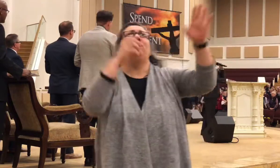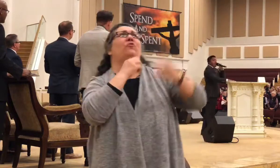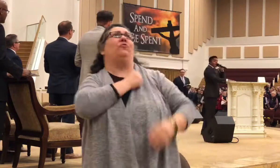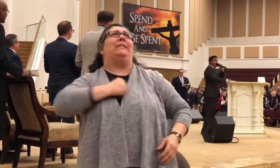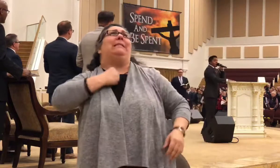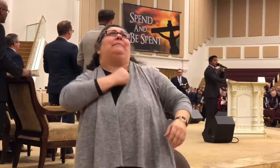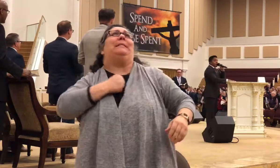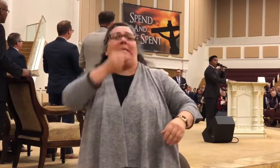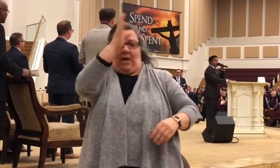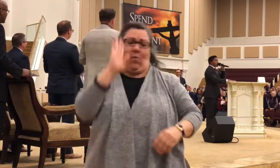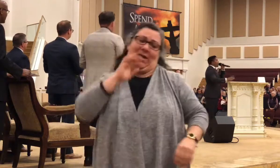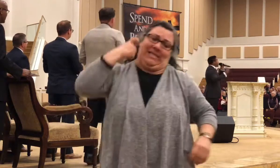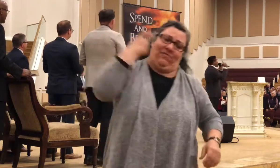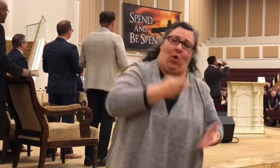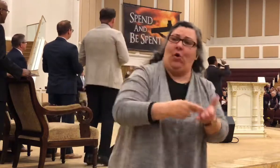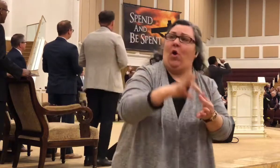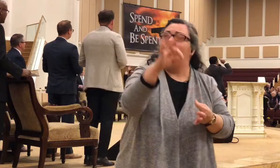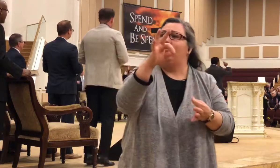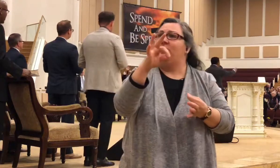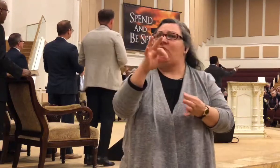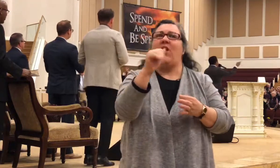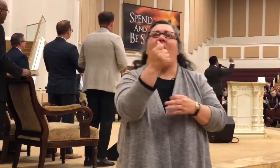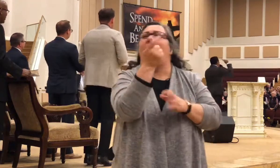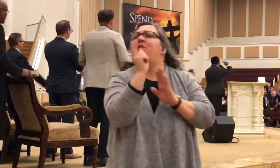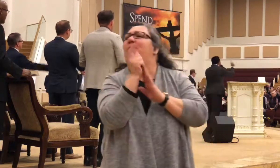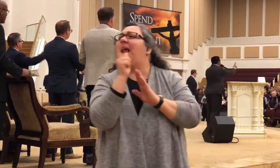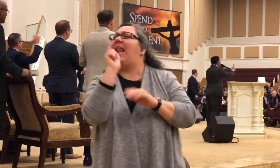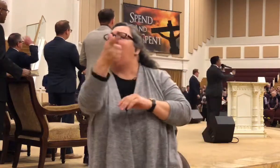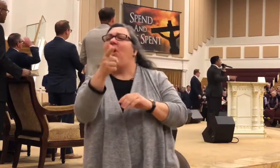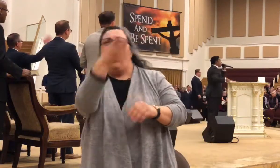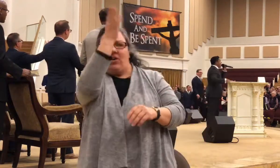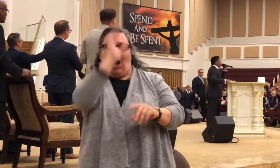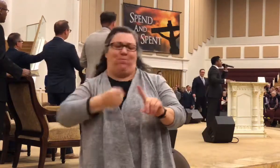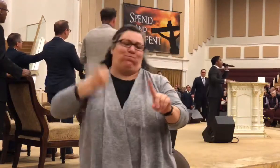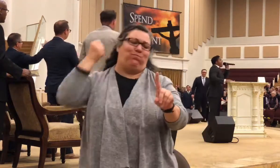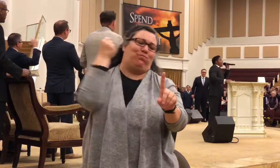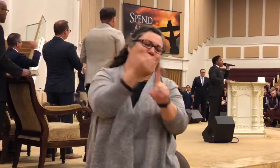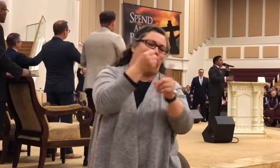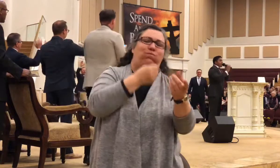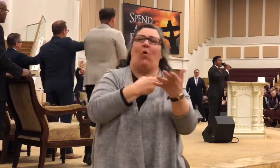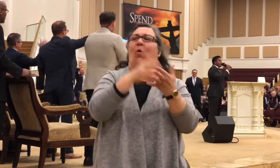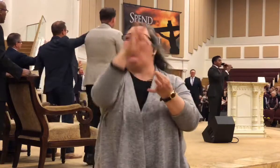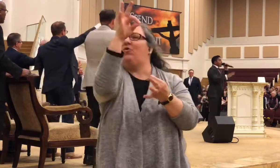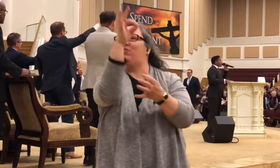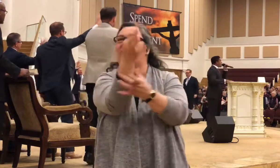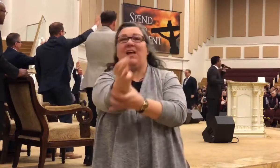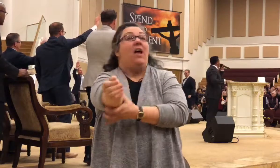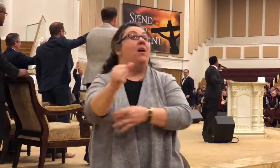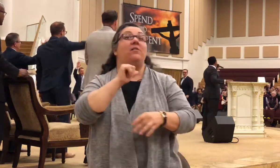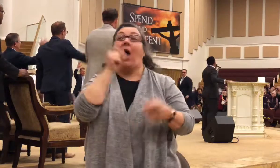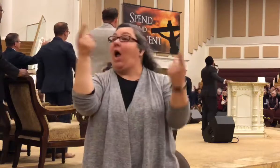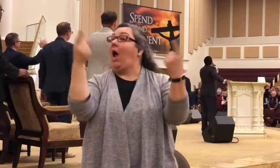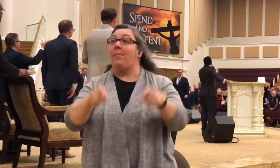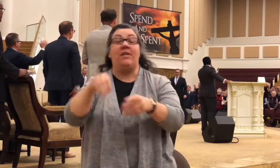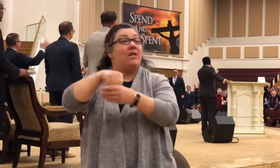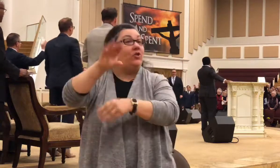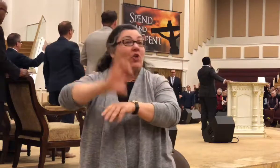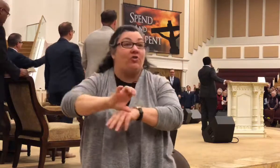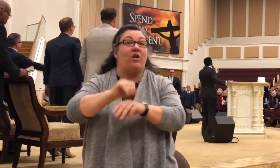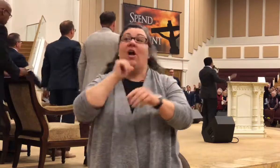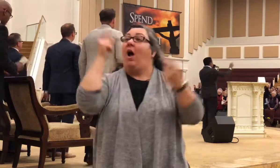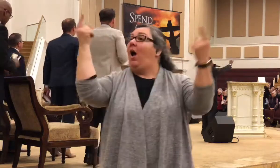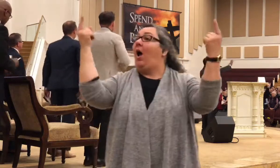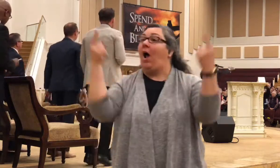Ghost." In the next few moments, God filled him with the power of the Holy Ghost. It wasn't in a church service. It